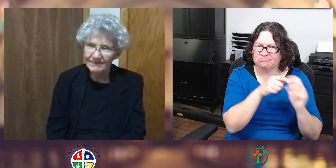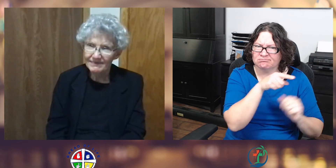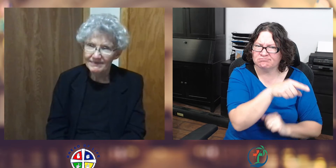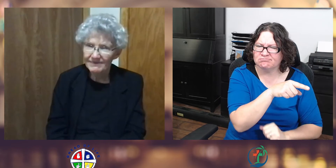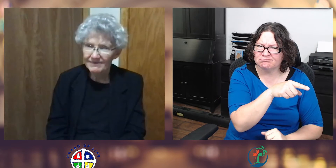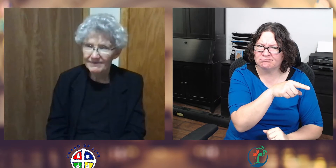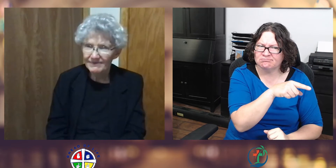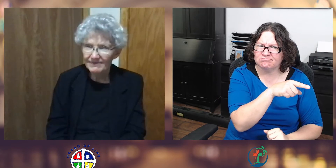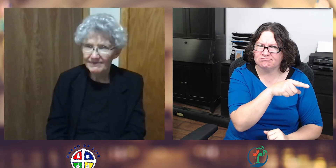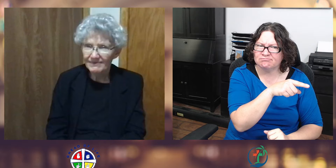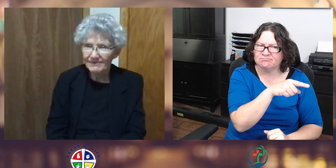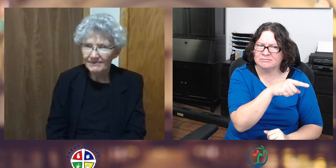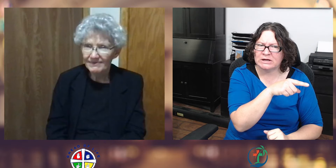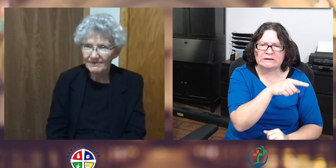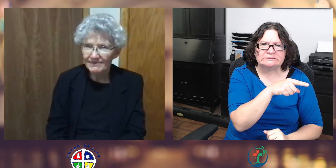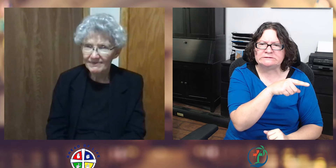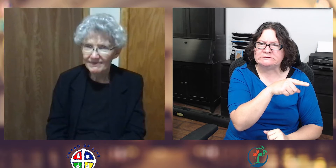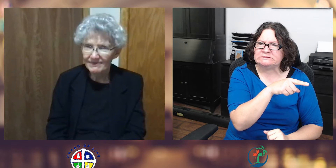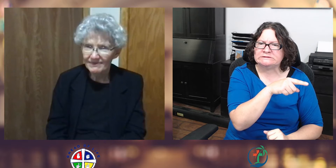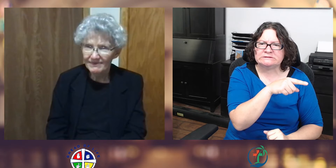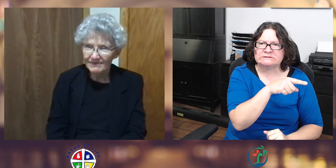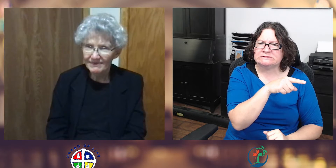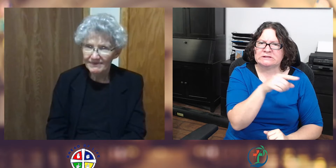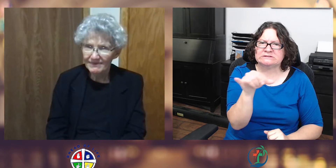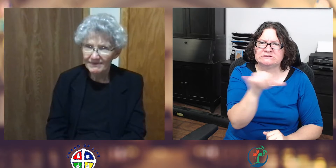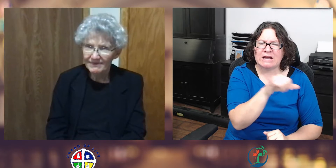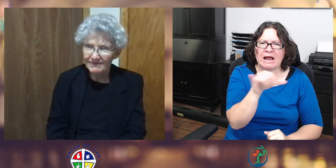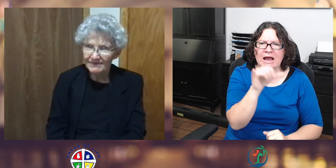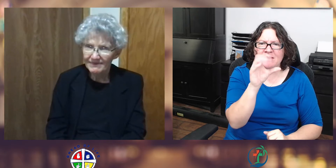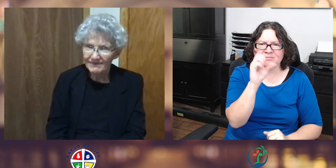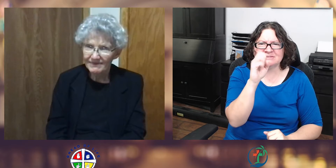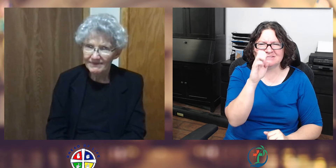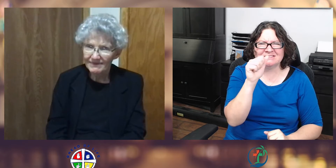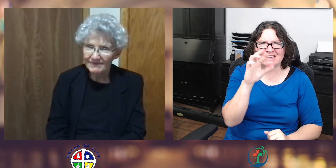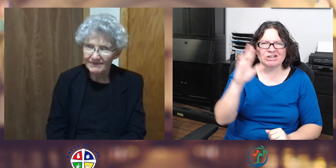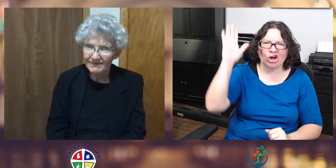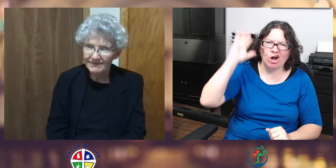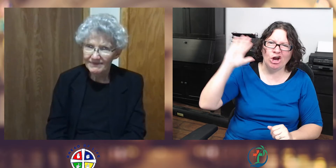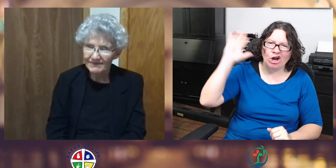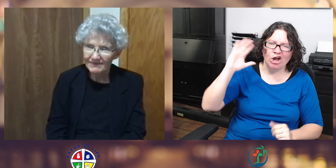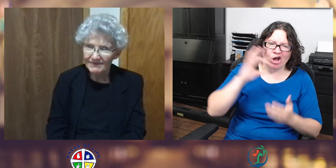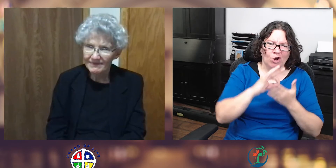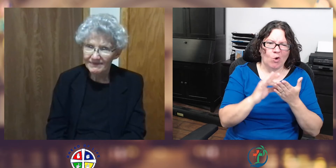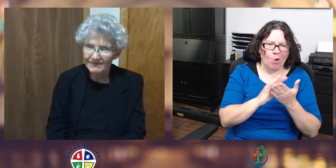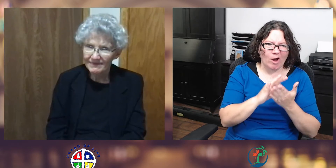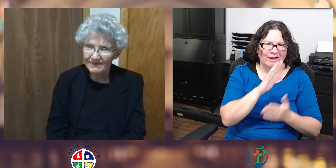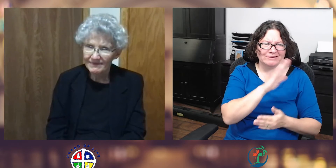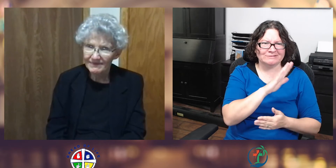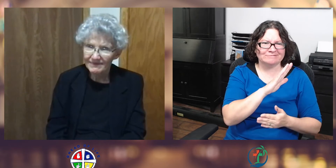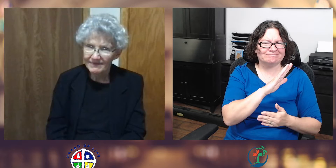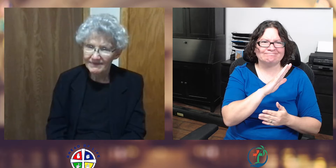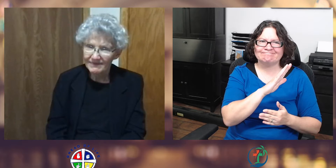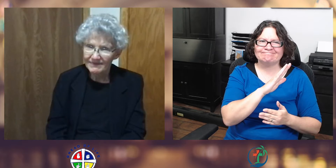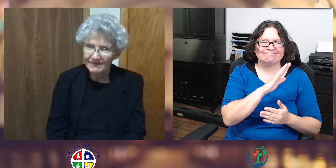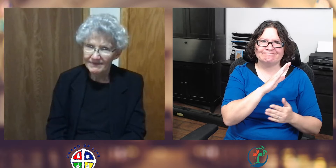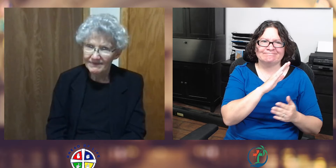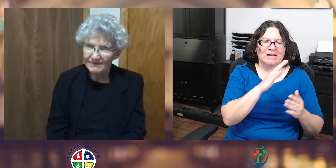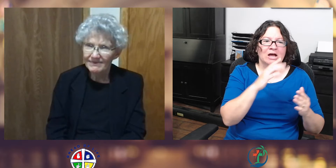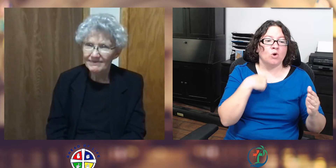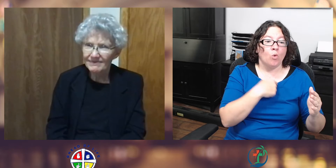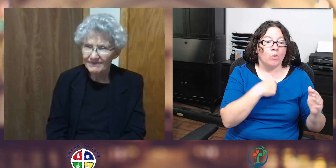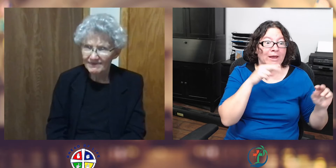seen in quite some time. Your friend lives in a Roman city? He's an architect. If there's time, I'd love to. Of course, of